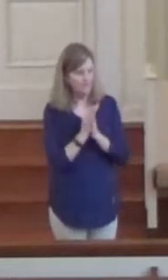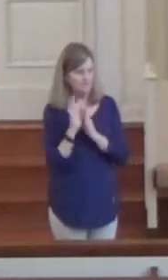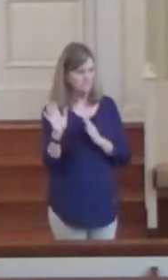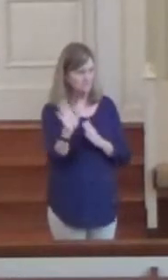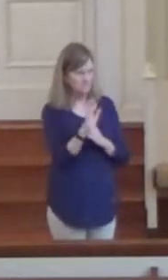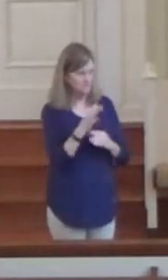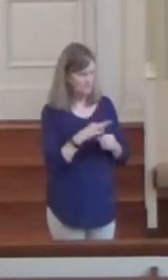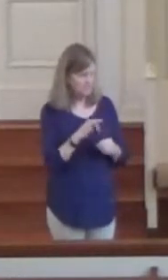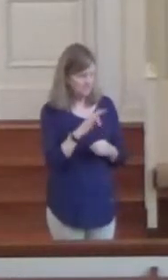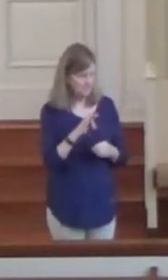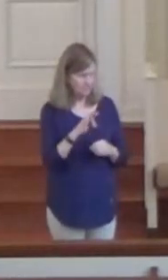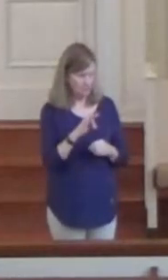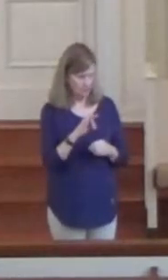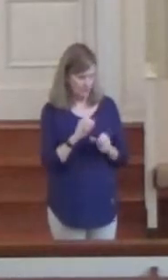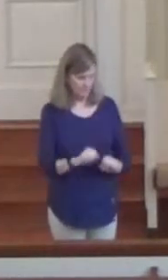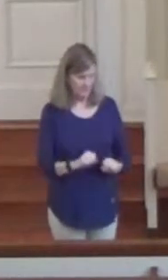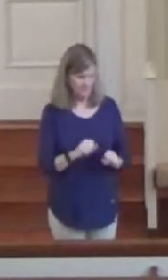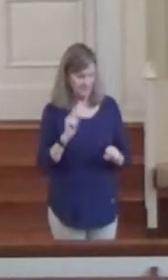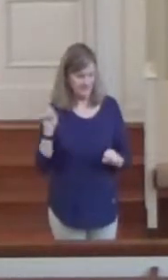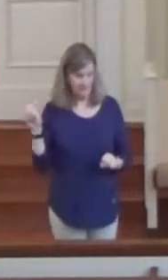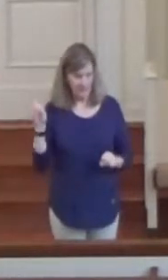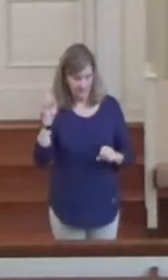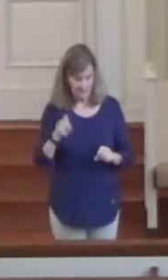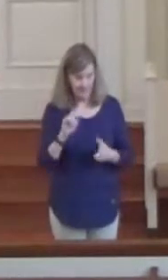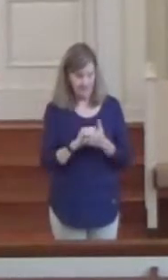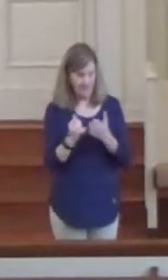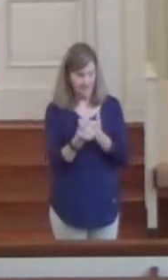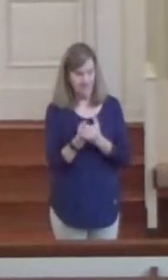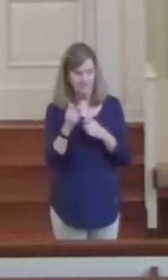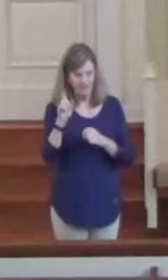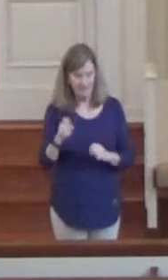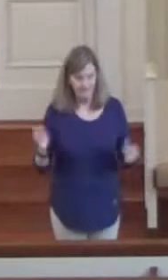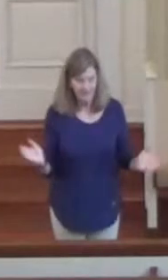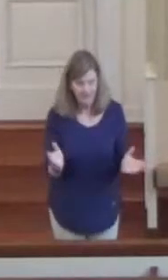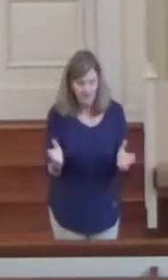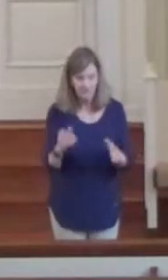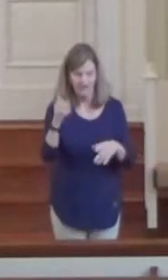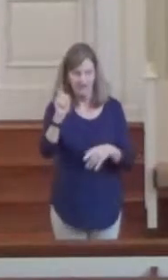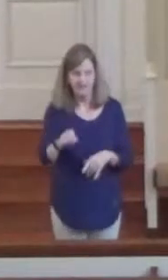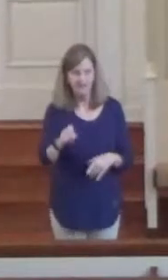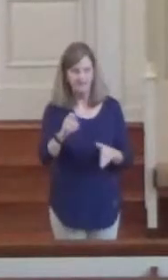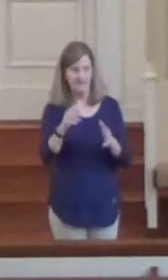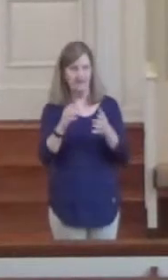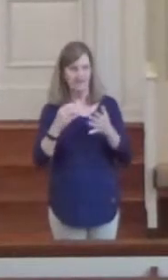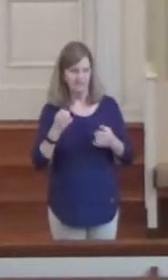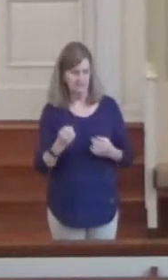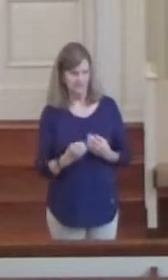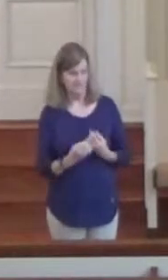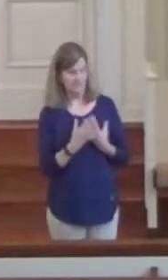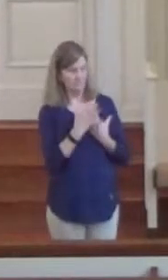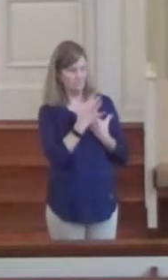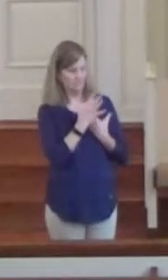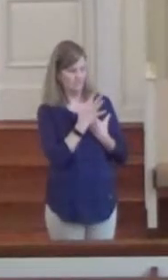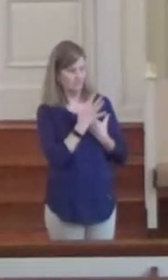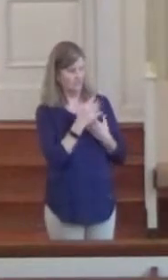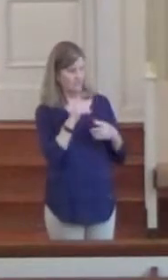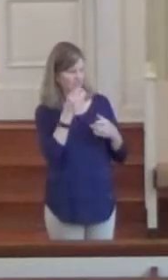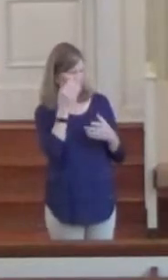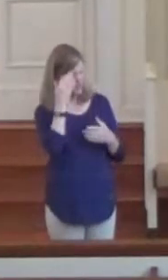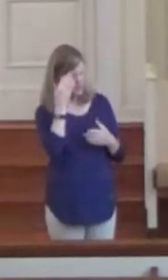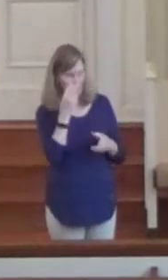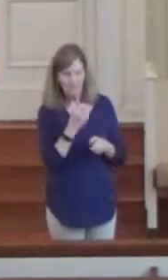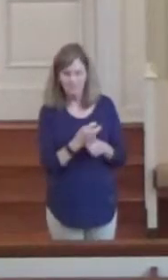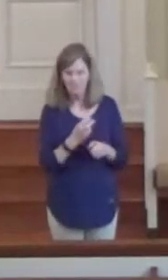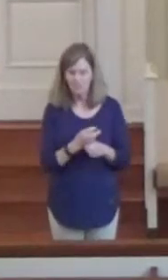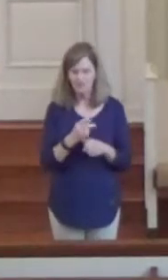your spiritual abilities. I need that love. I need that encouragement. I need that inspiration. Do you know how hard it is to